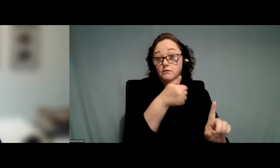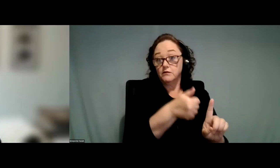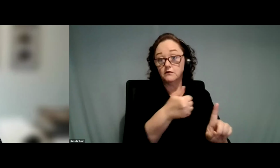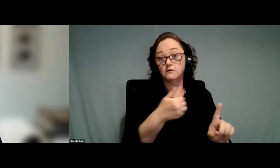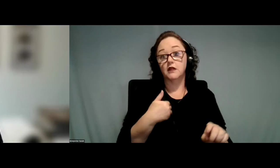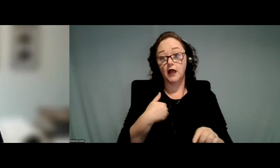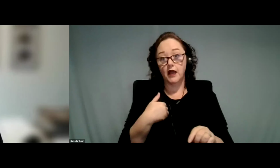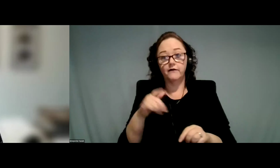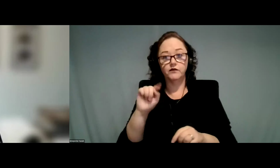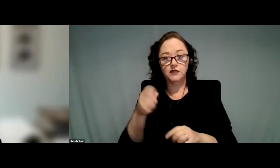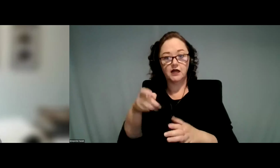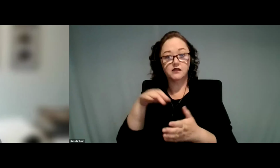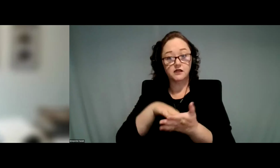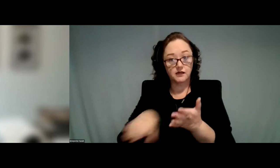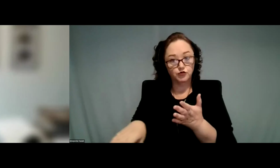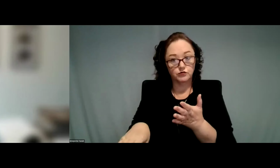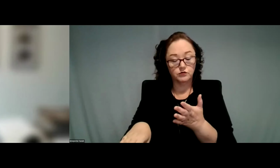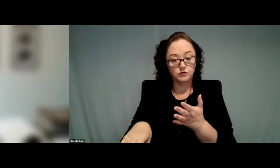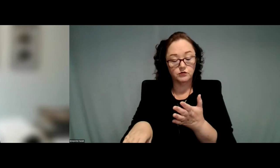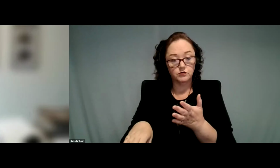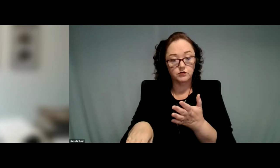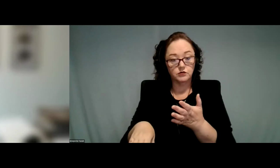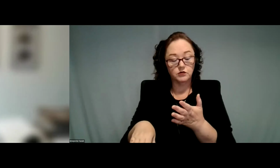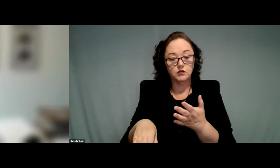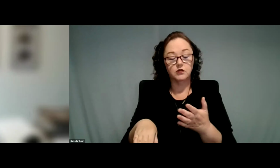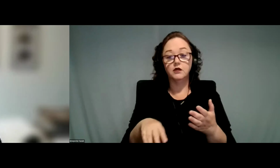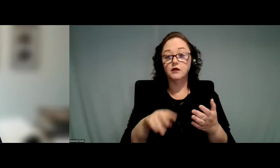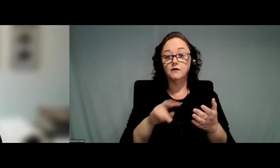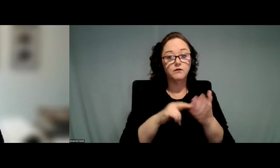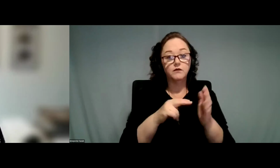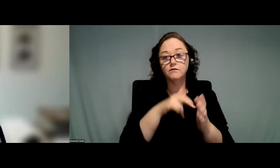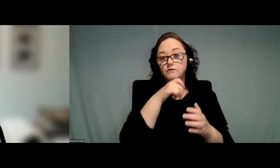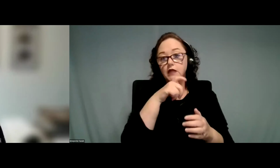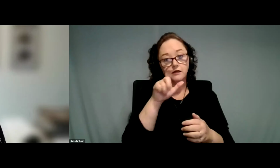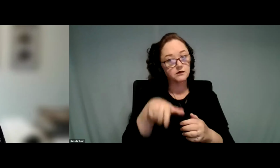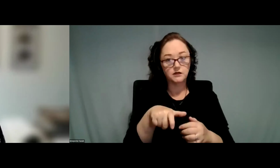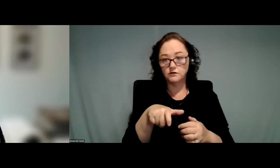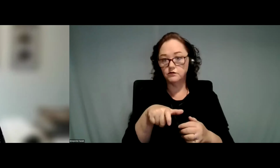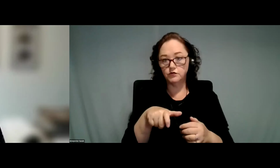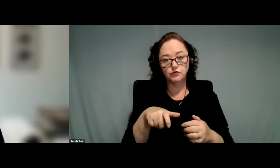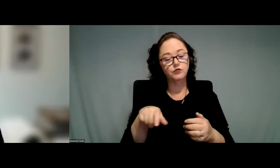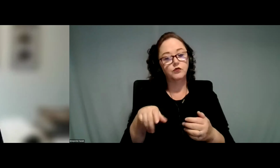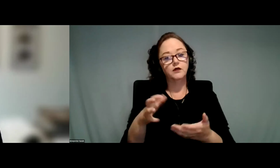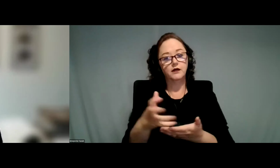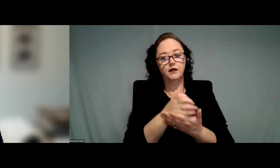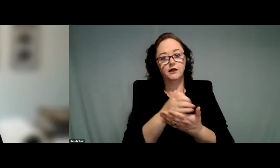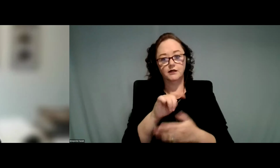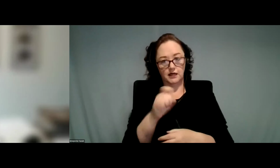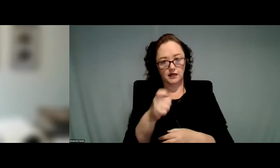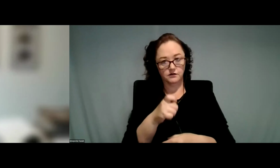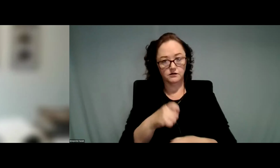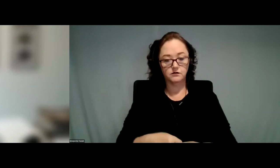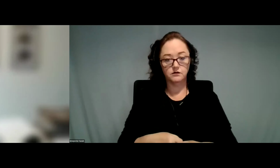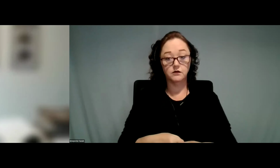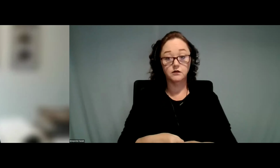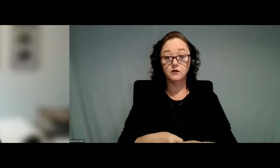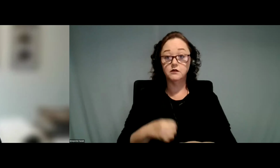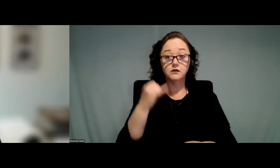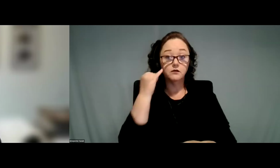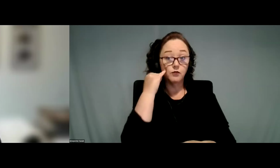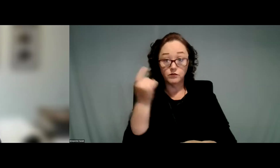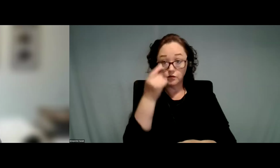we buy, you don't have to collect tax from us. And if somebody says that to you, fine.